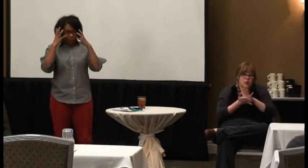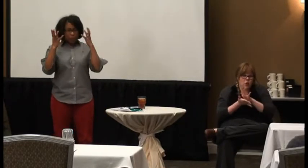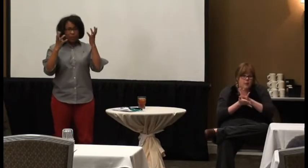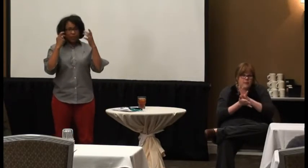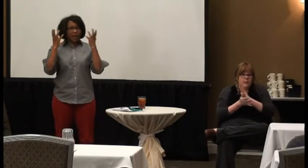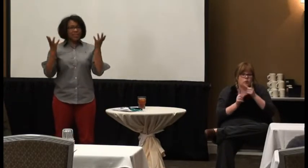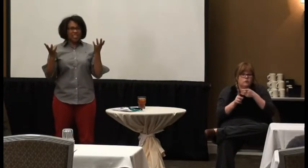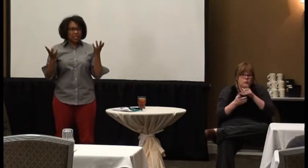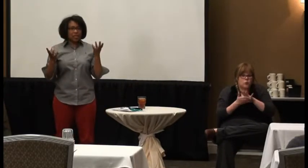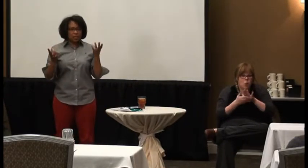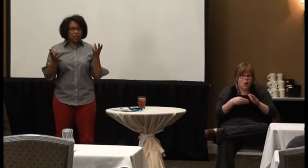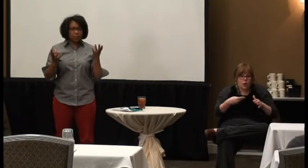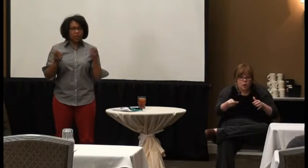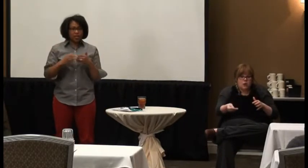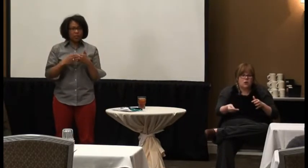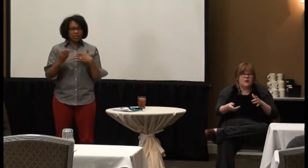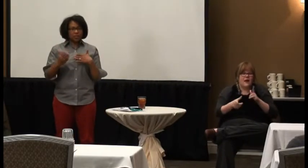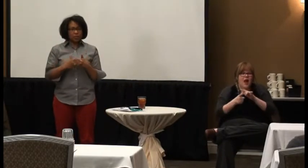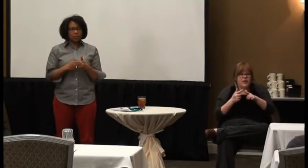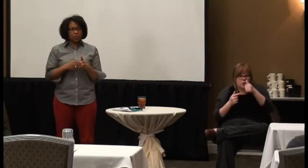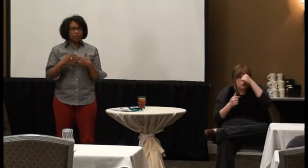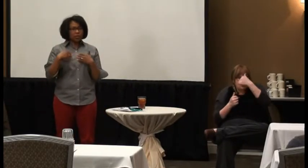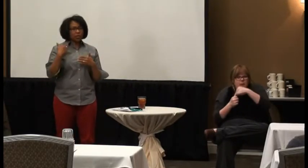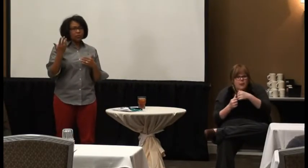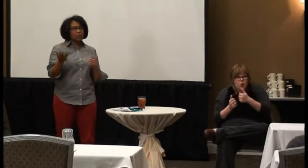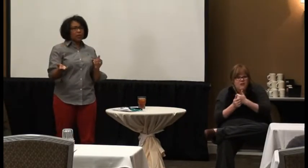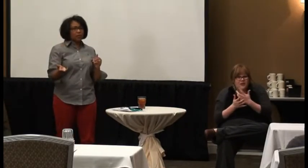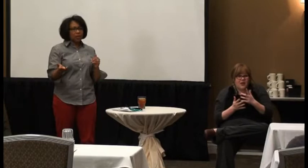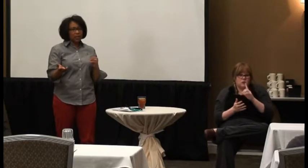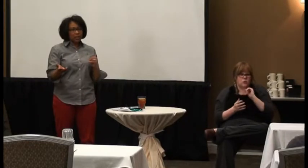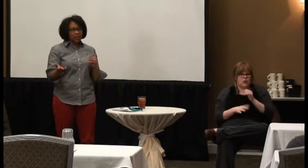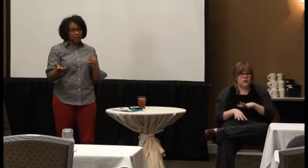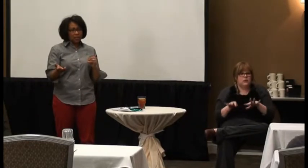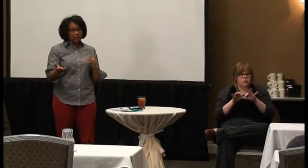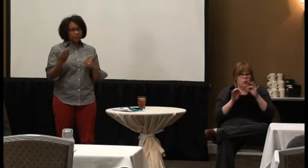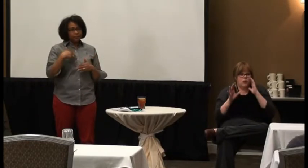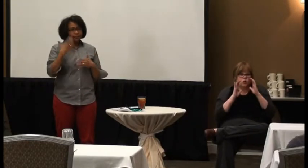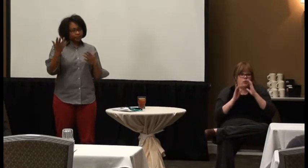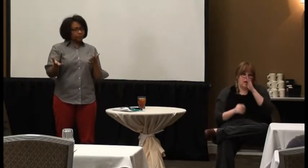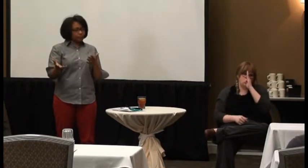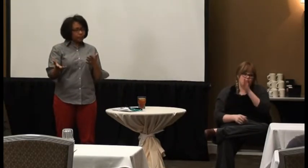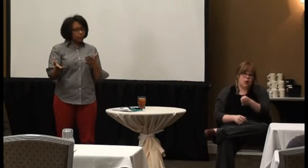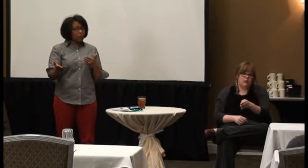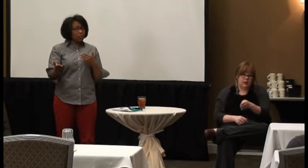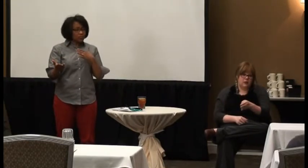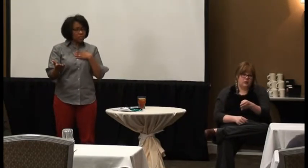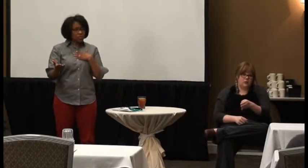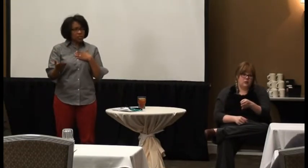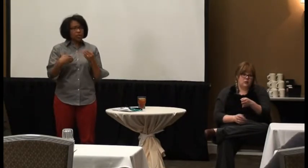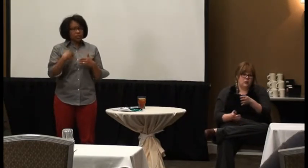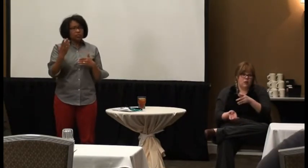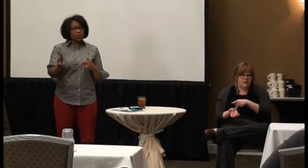but to remember that, I think that's the other part. That's why I said it's real important that you communicate directly with the